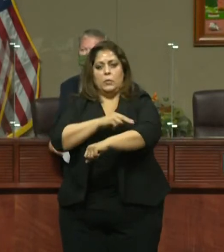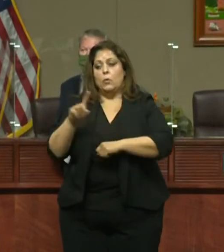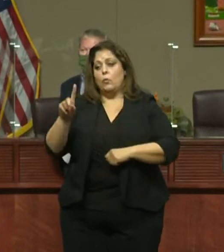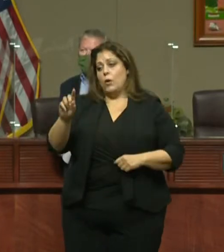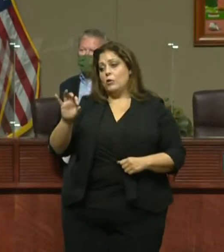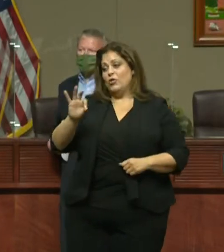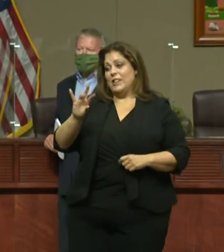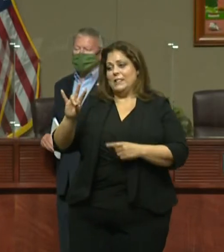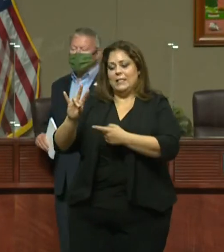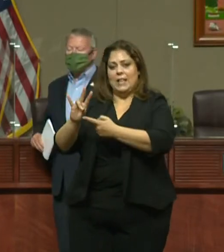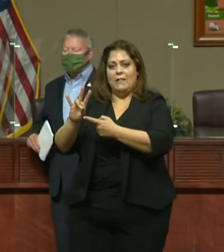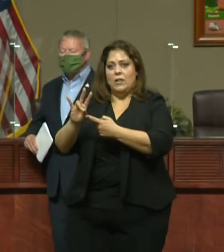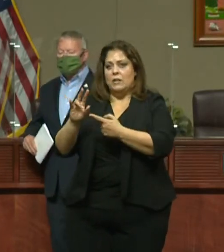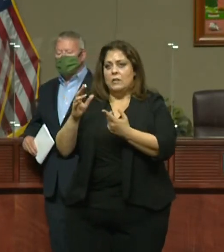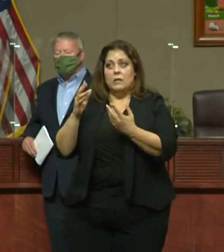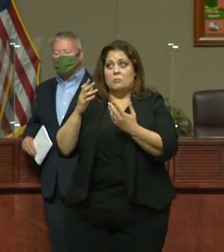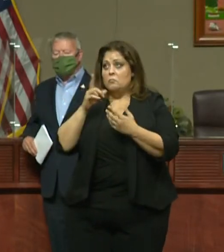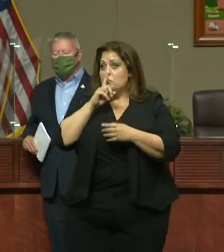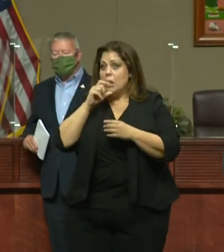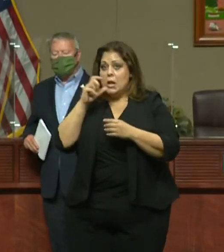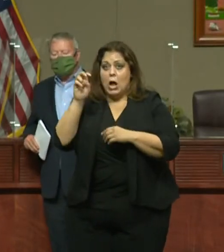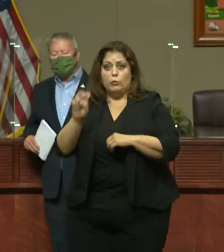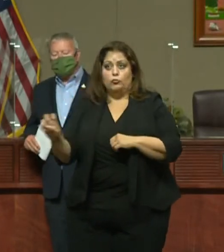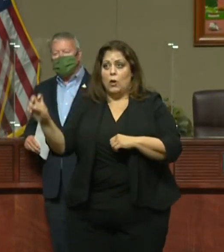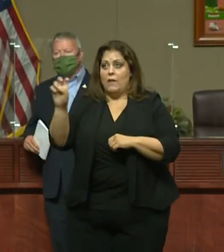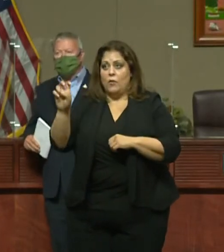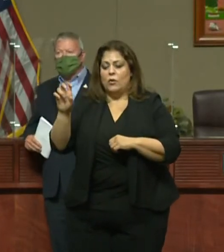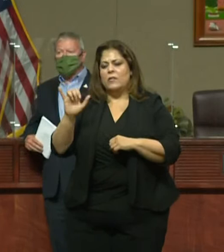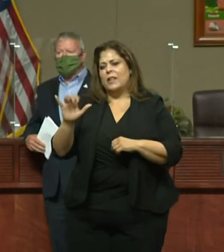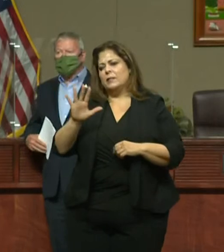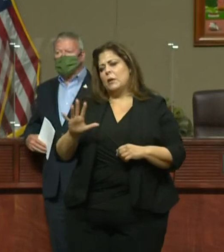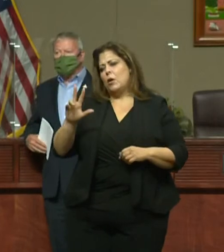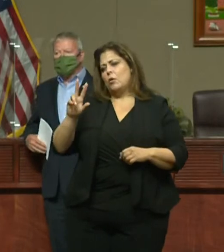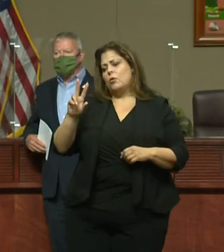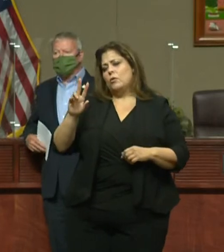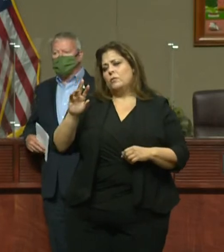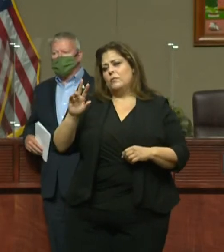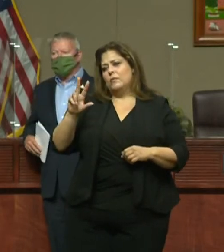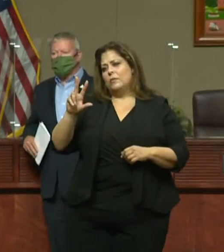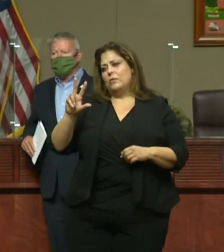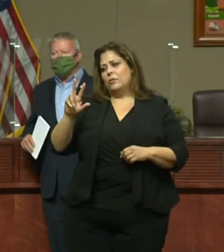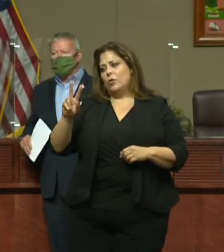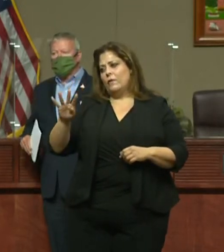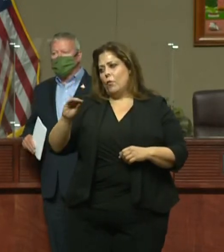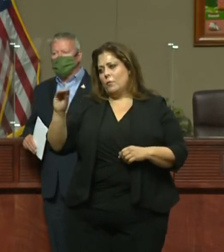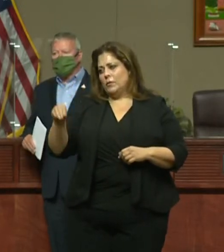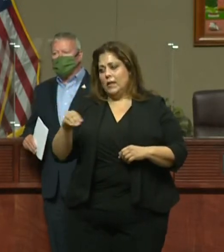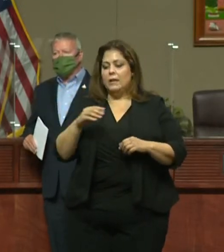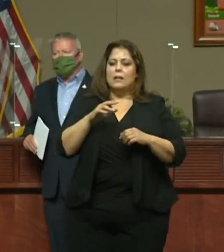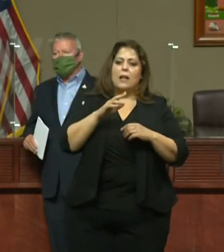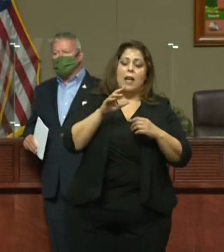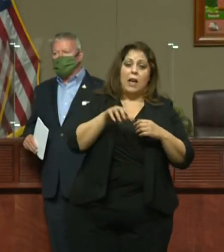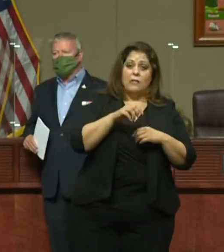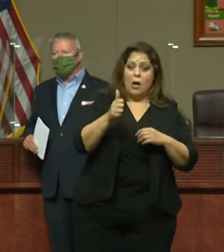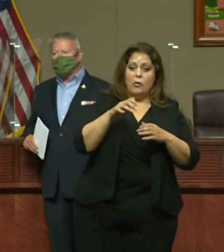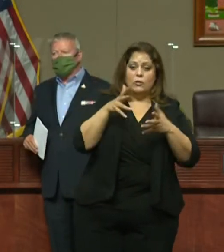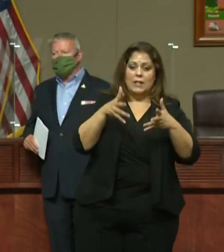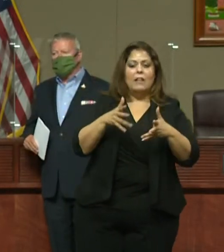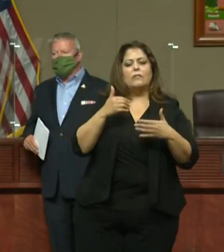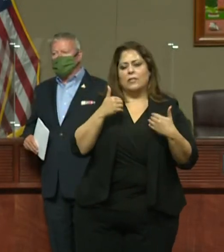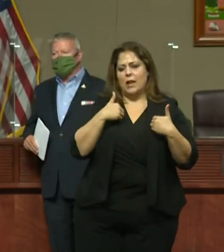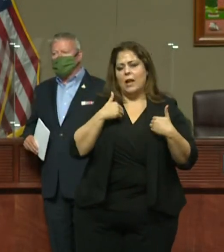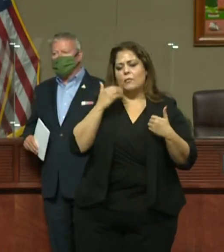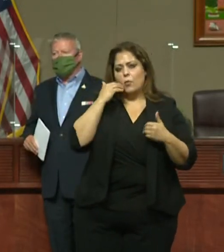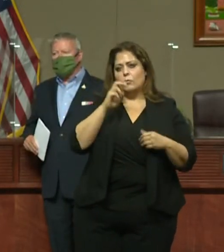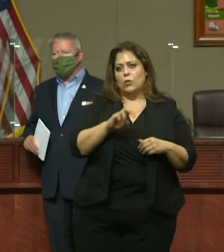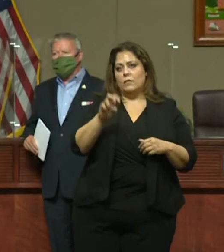197 had no known travel, which is about 34%, and 13 did have known travel. So as you can see, the majority of